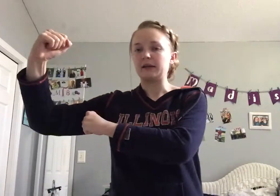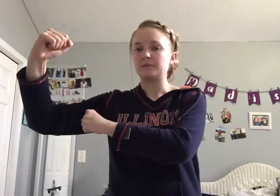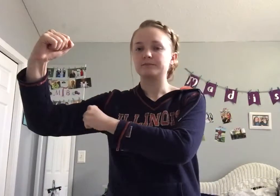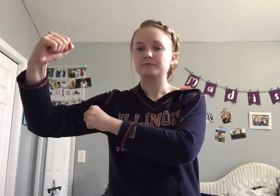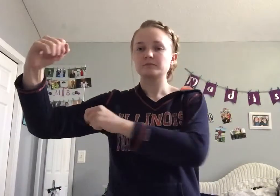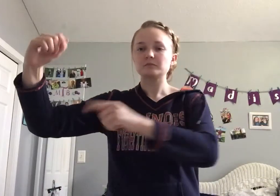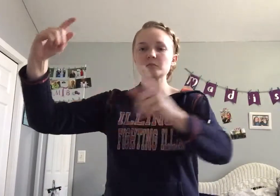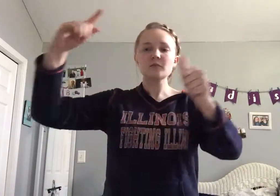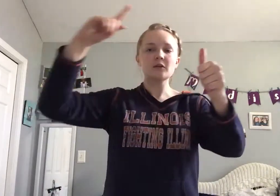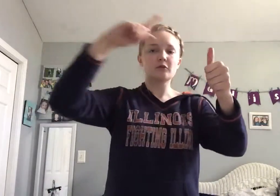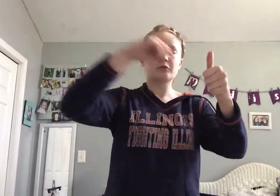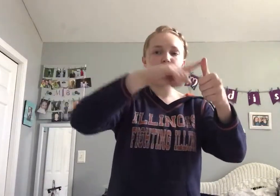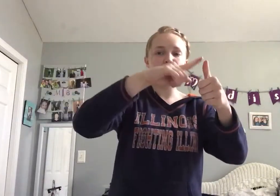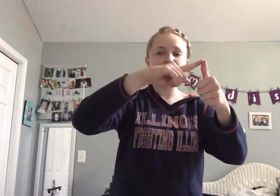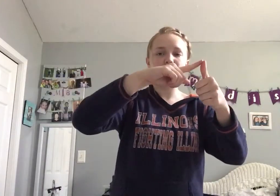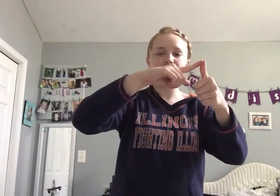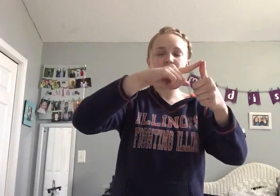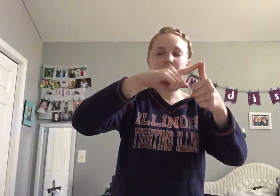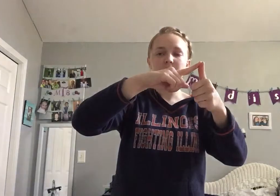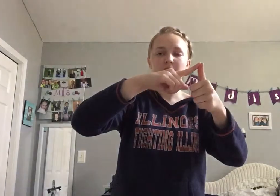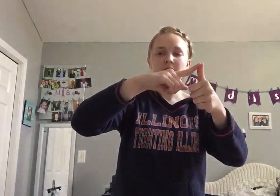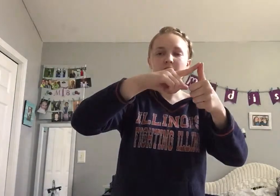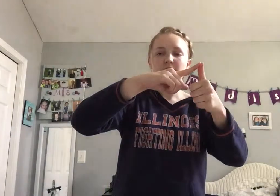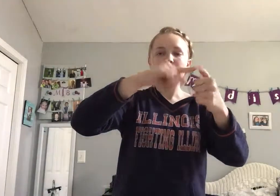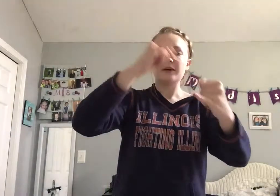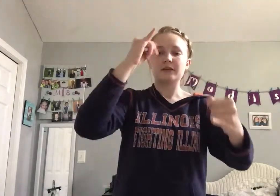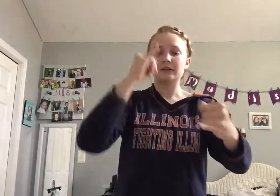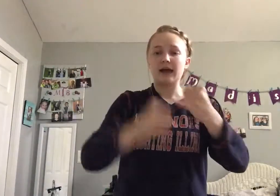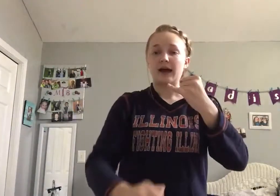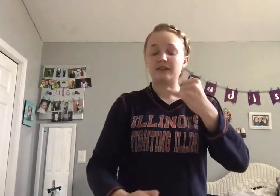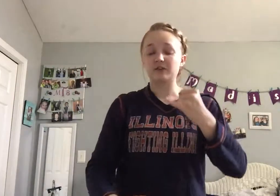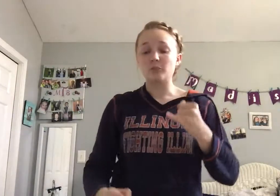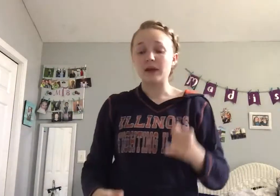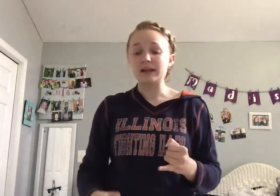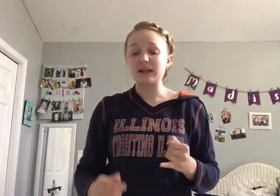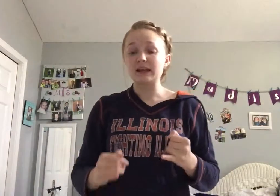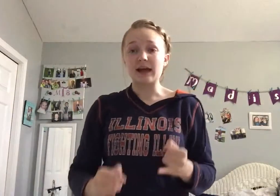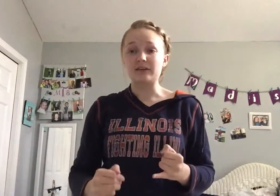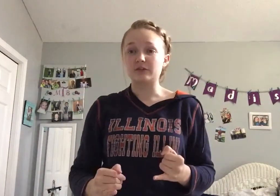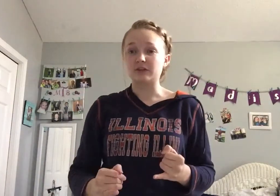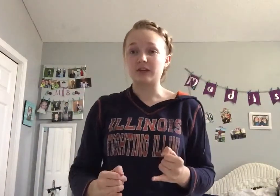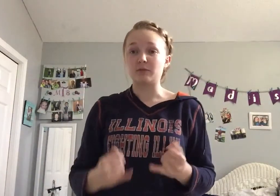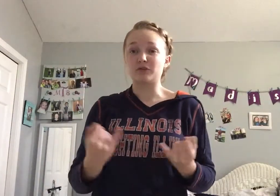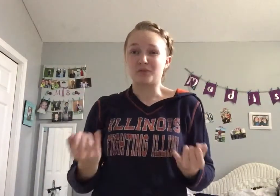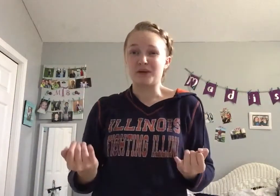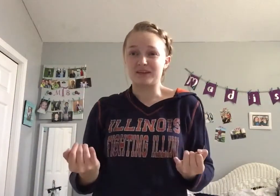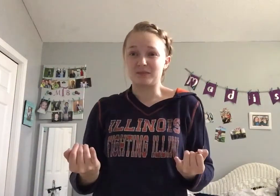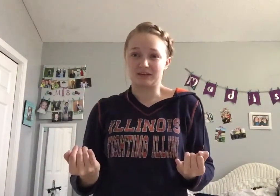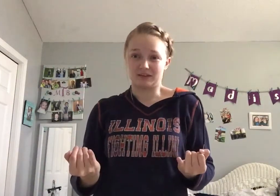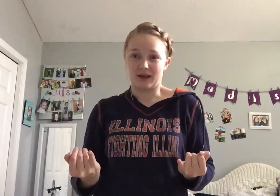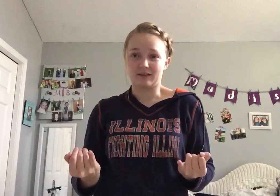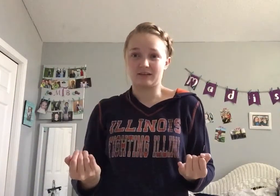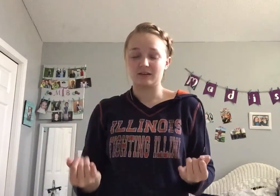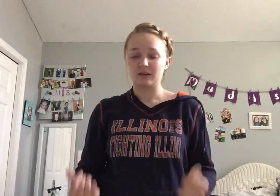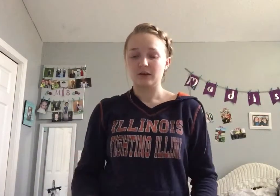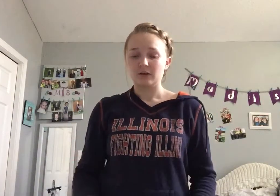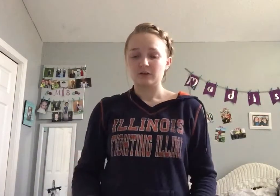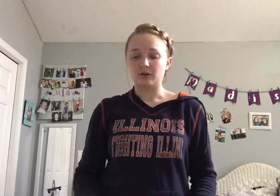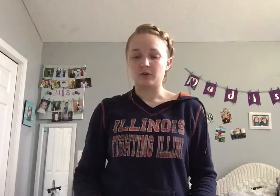almighty. The first, the last. Omega and last are the same because omega means last. So he's